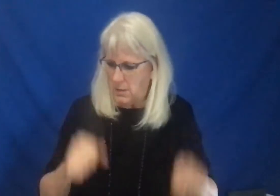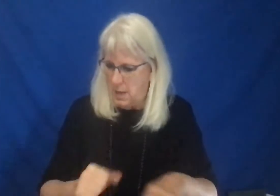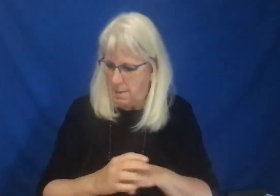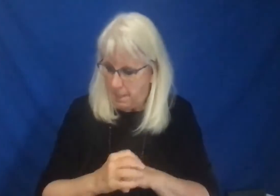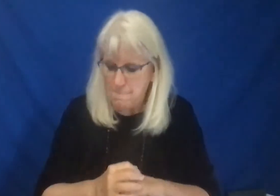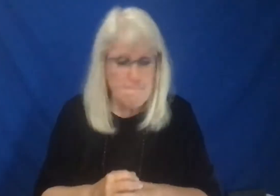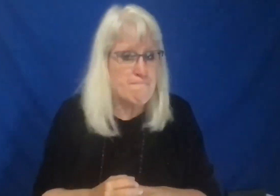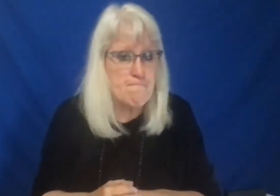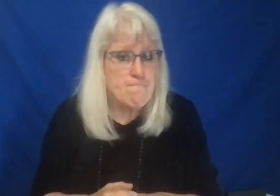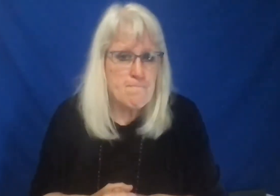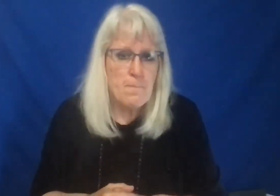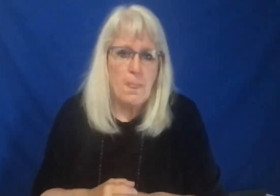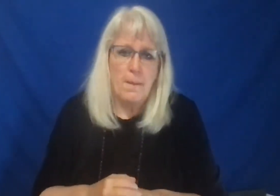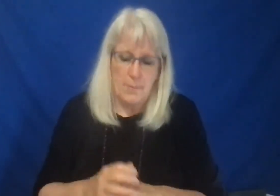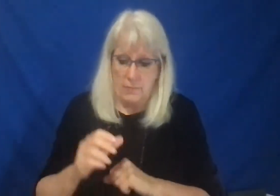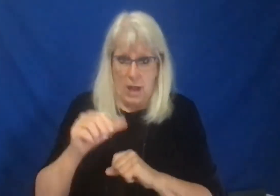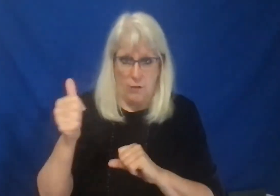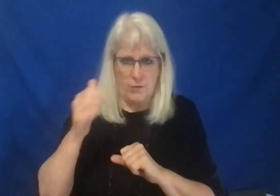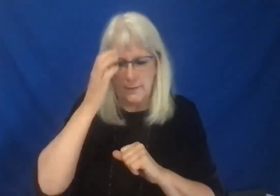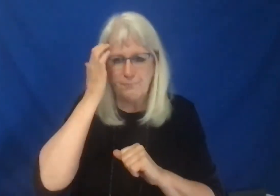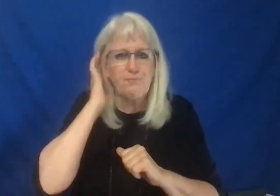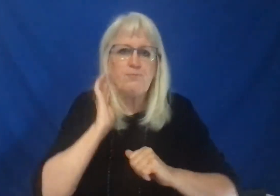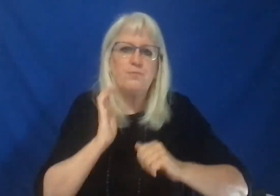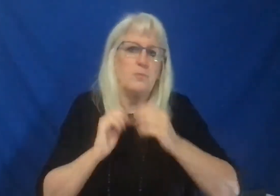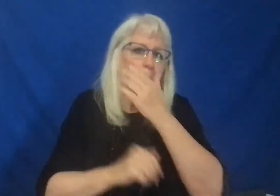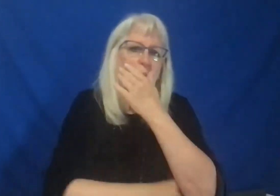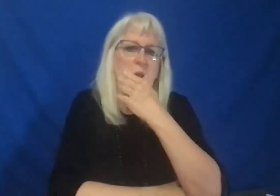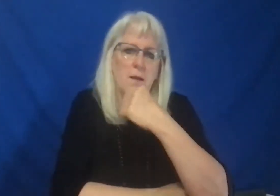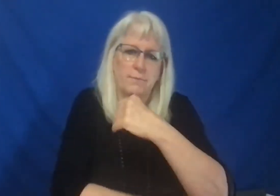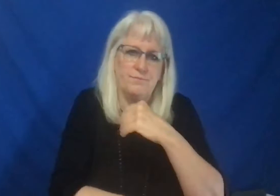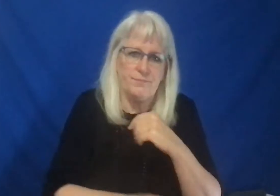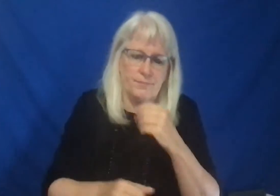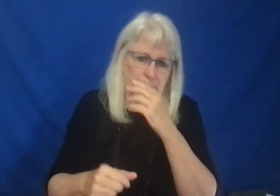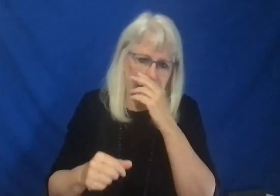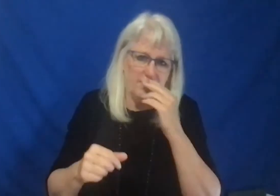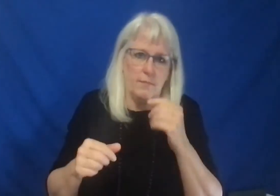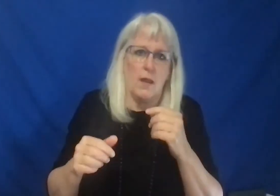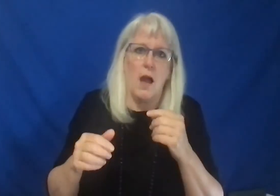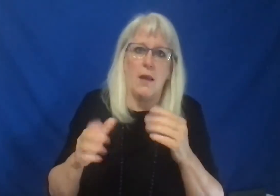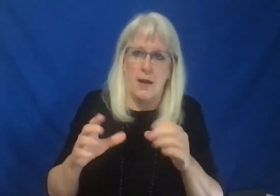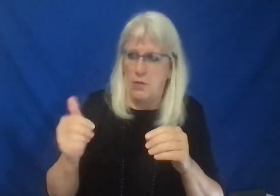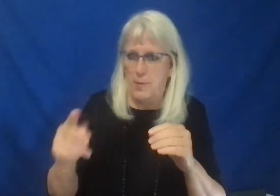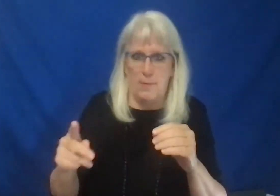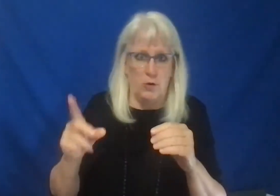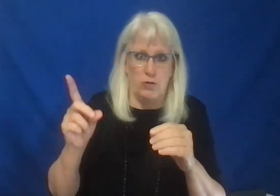is, I allow others the dignity of doing the best that they can when they make their decisions. I don't give advice. I